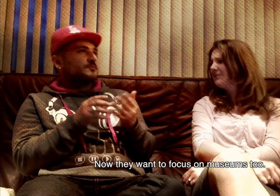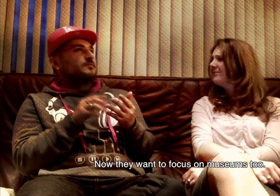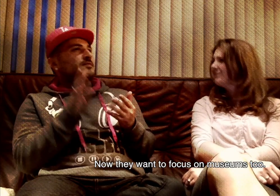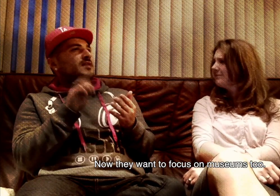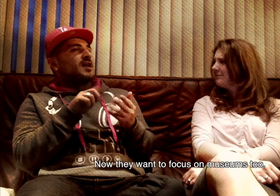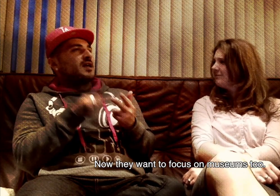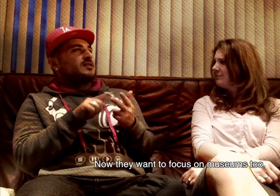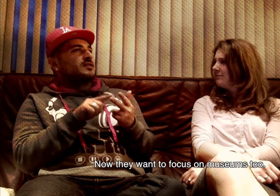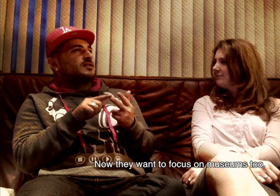all my people.